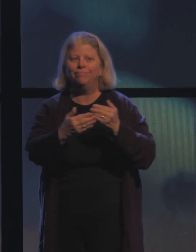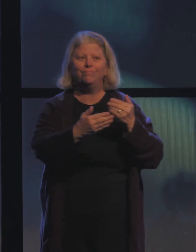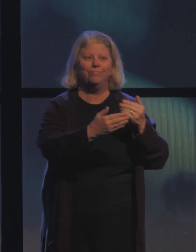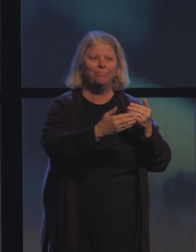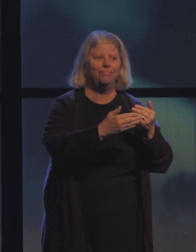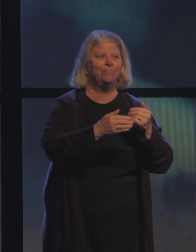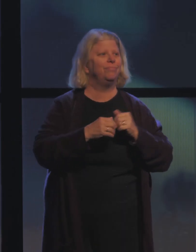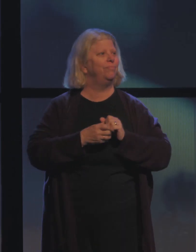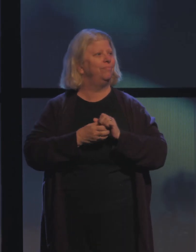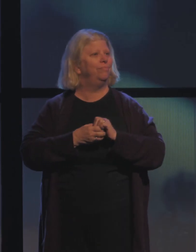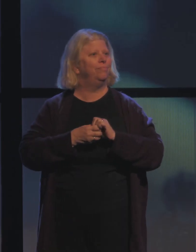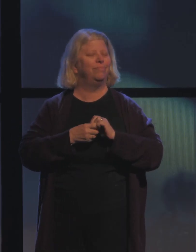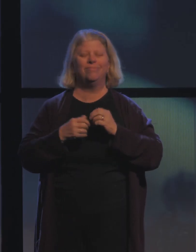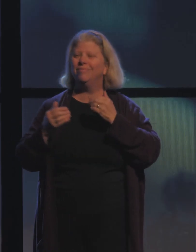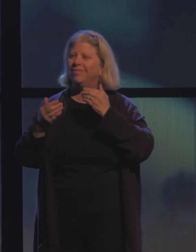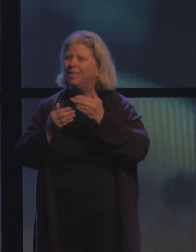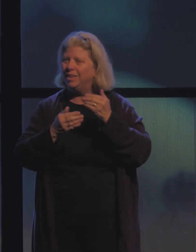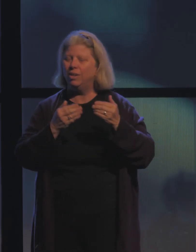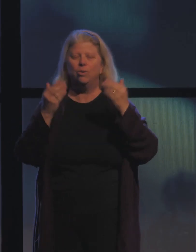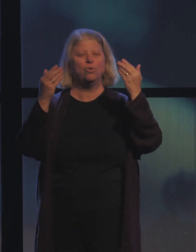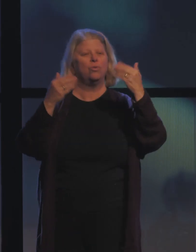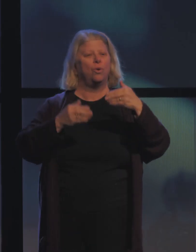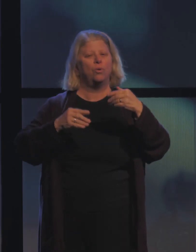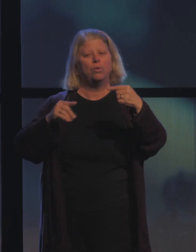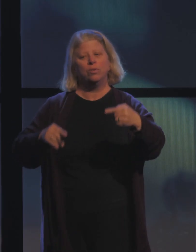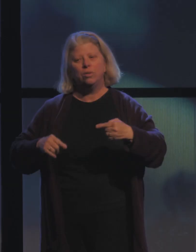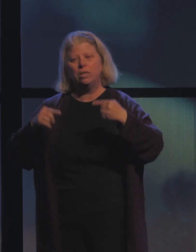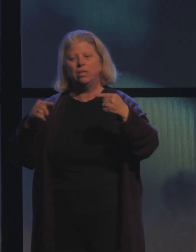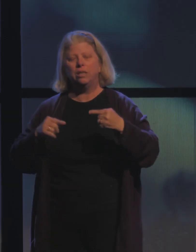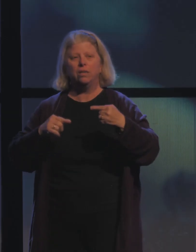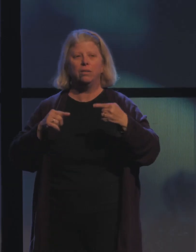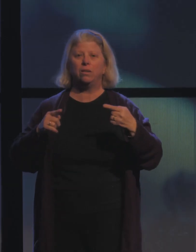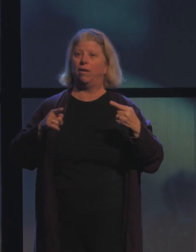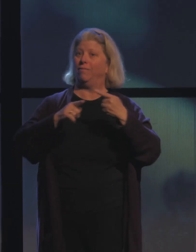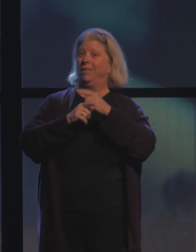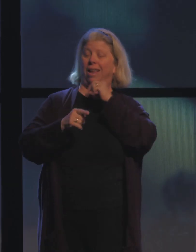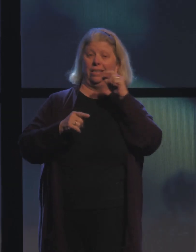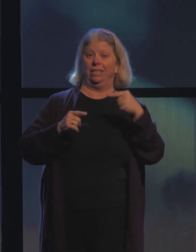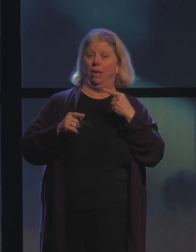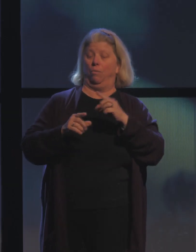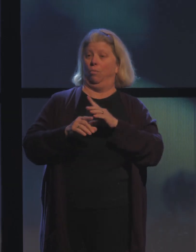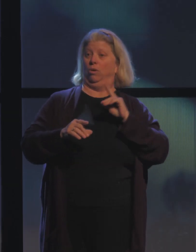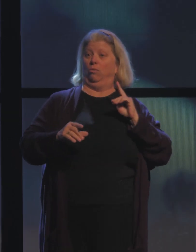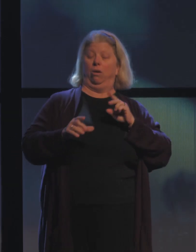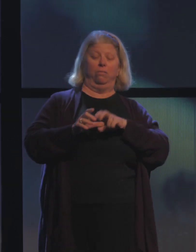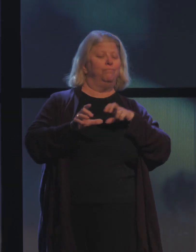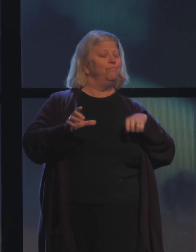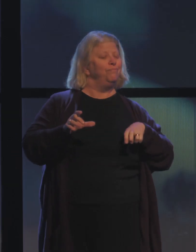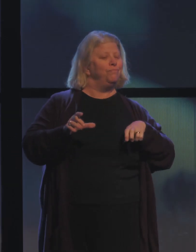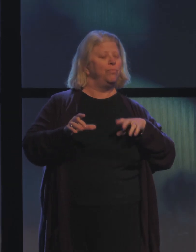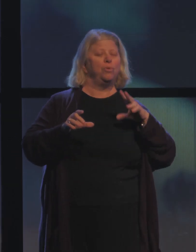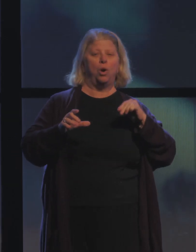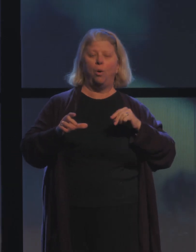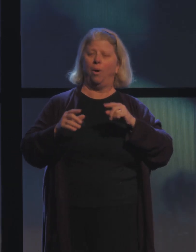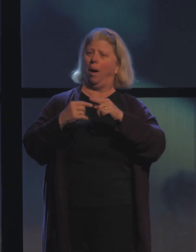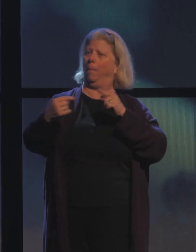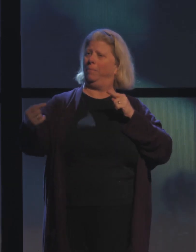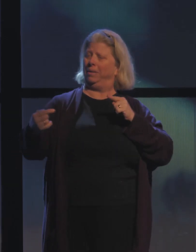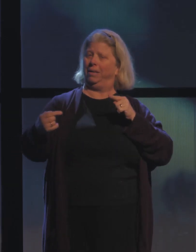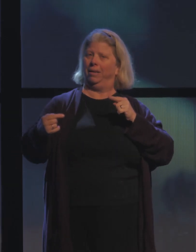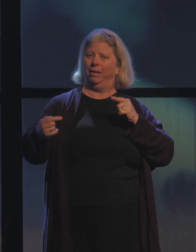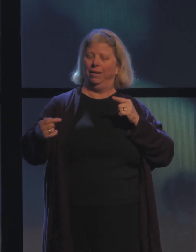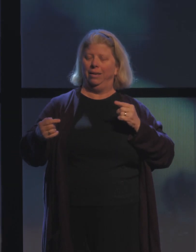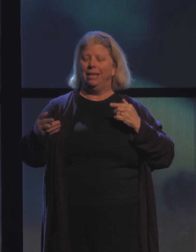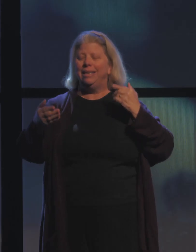drew near. The darkness, the tension, the conflict was not something to withdraw him. It was the complete opposite, that he